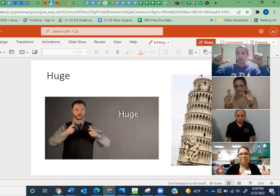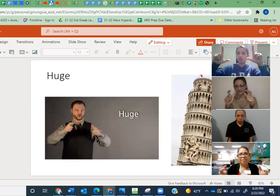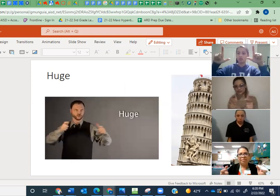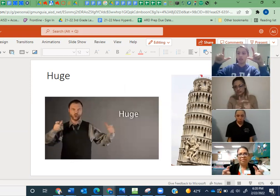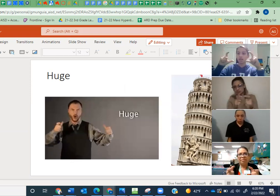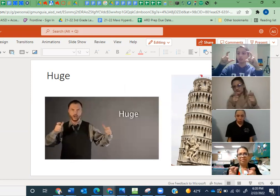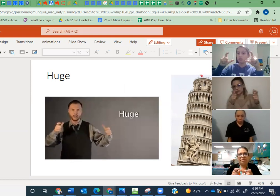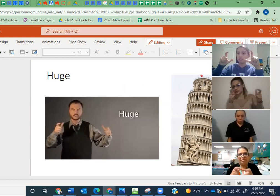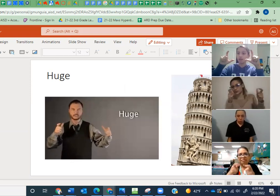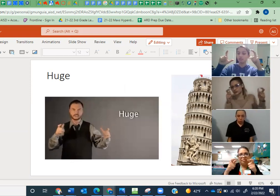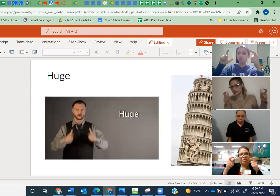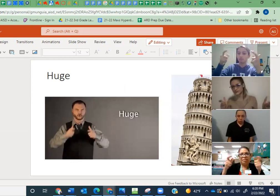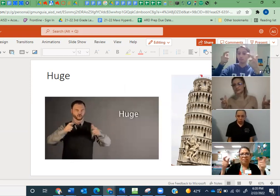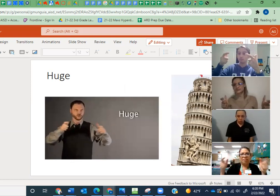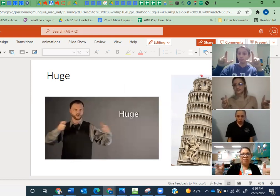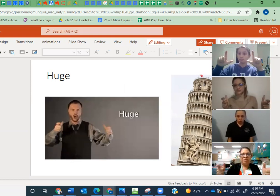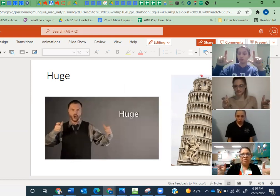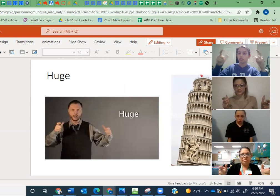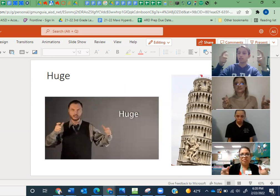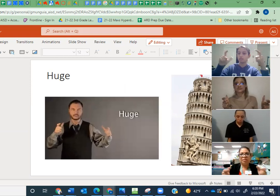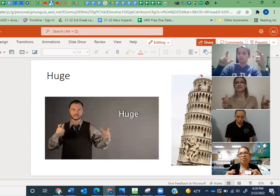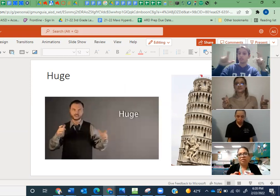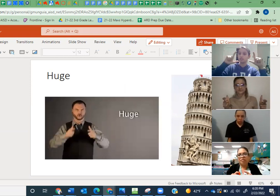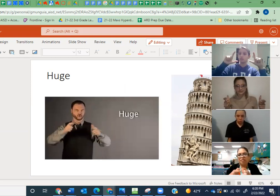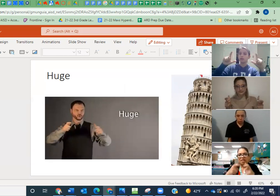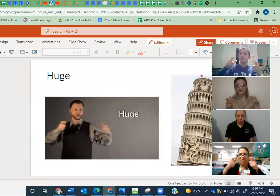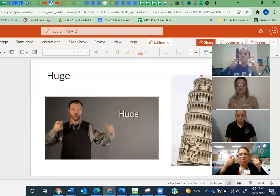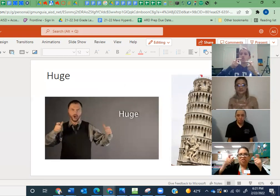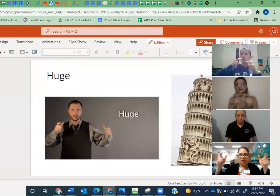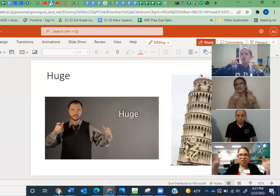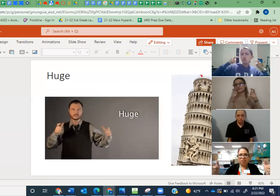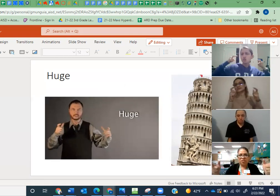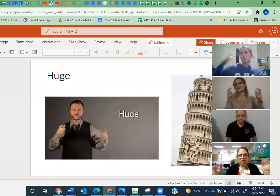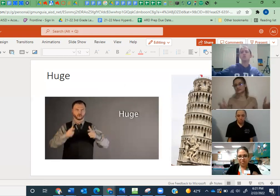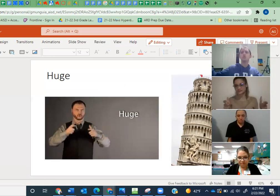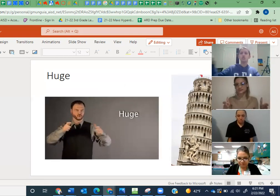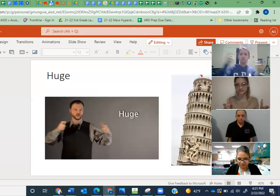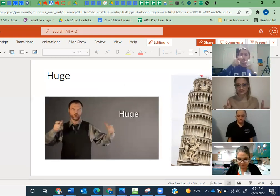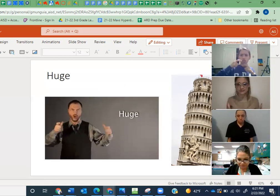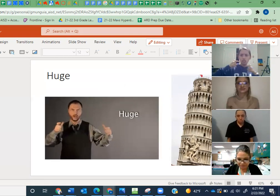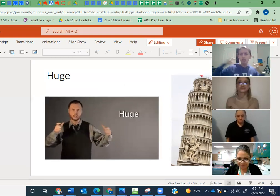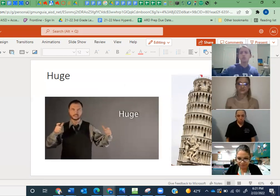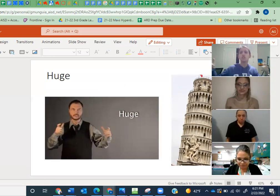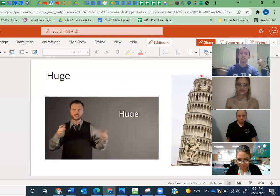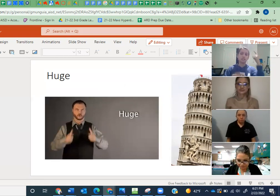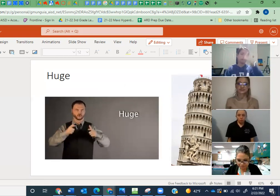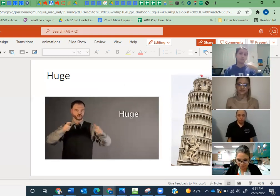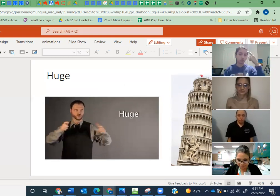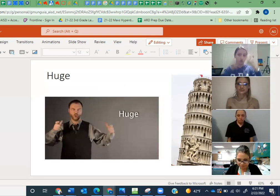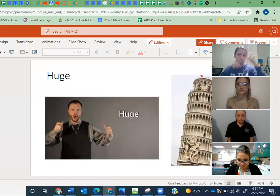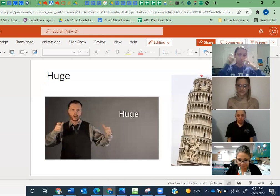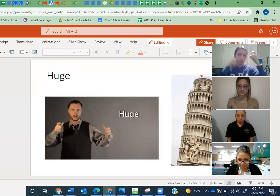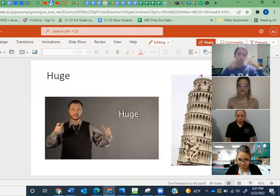to like L's that kind of bend down and look like C's in a way. That's huge. Huge. And it's in